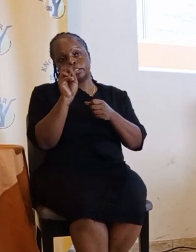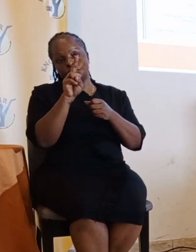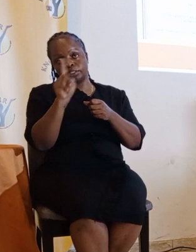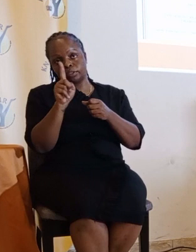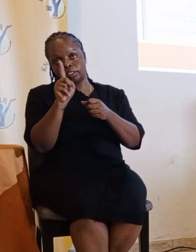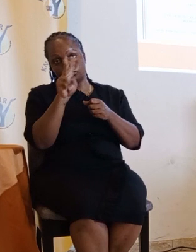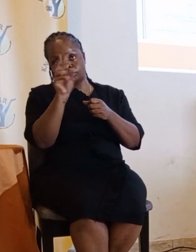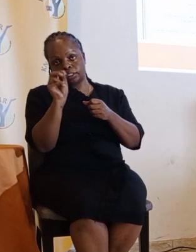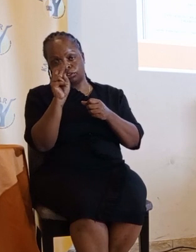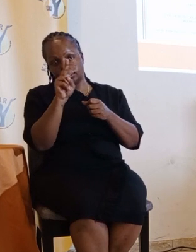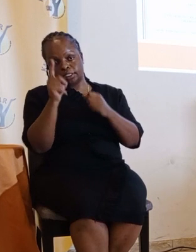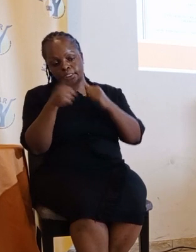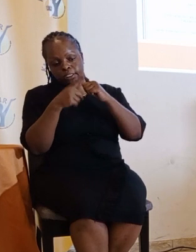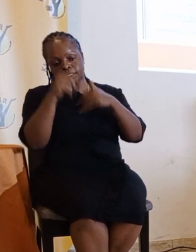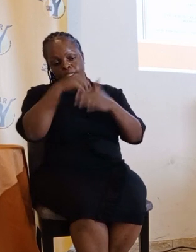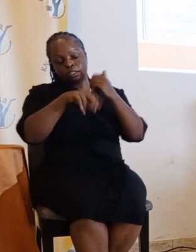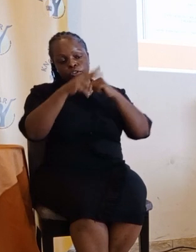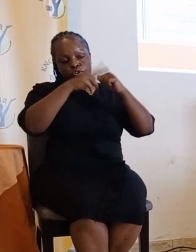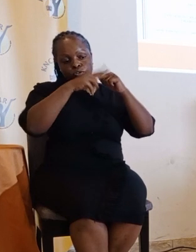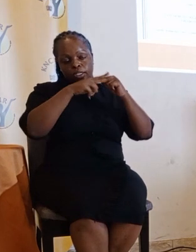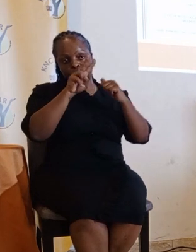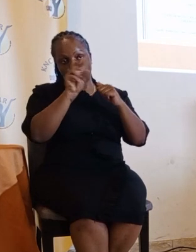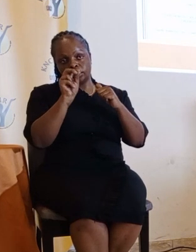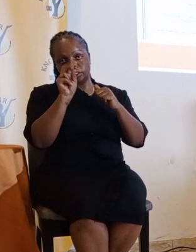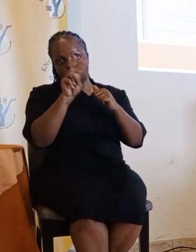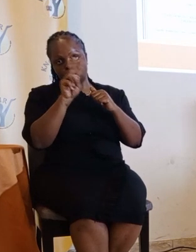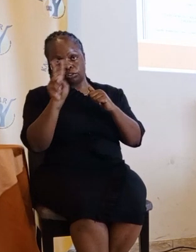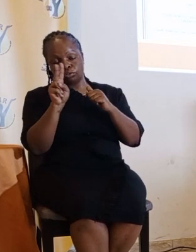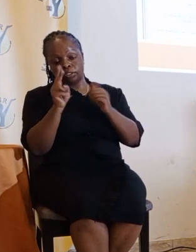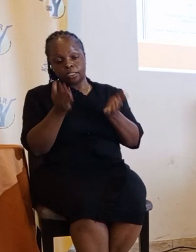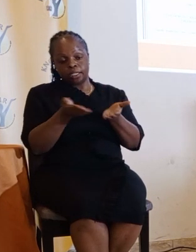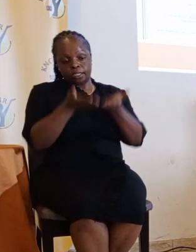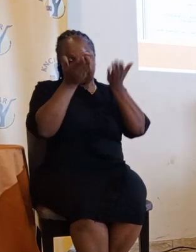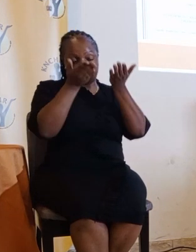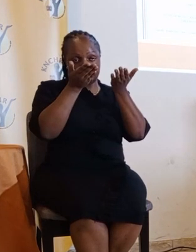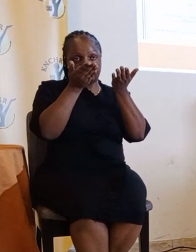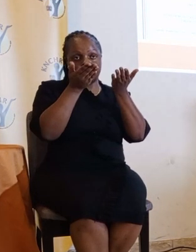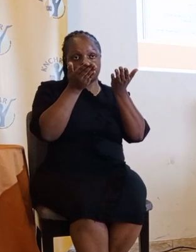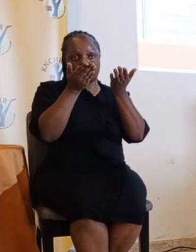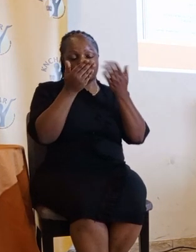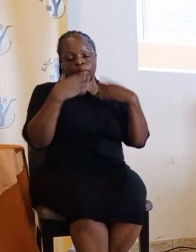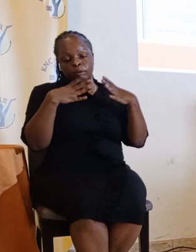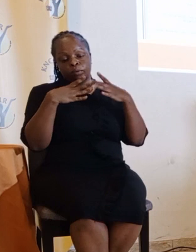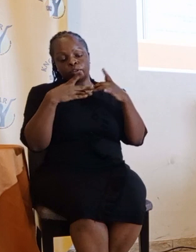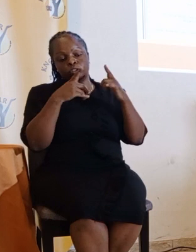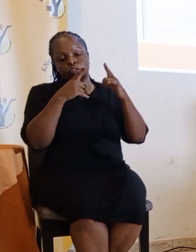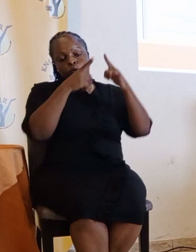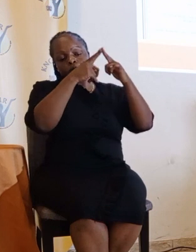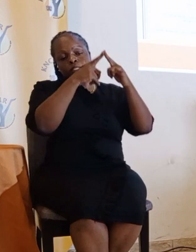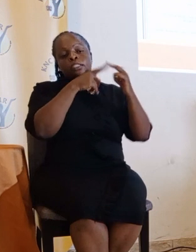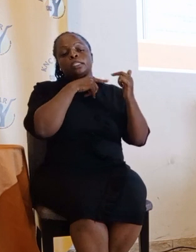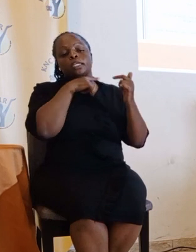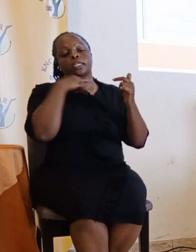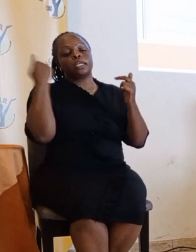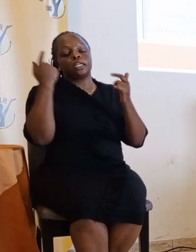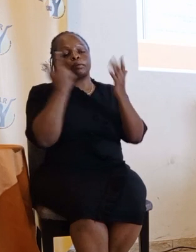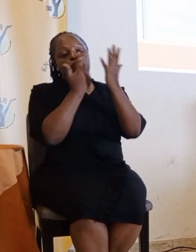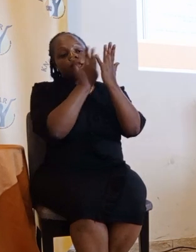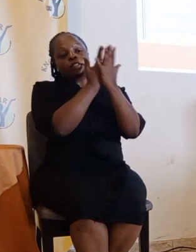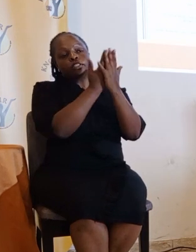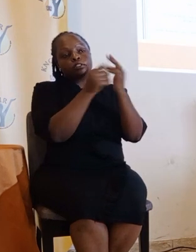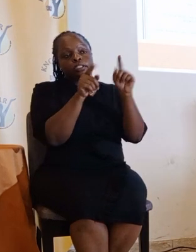2021-2026 in July 2022. Increased impetus towards suicide prevention and